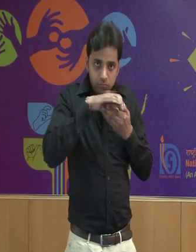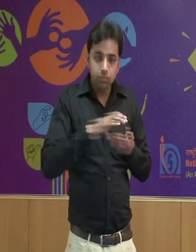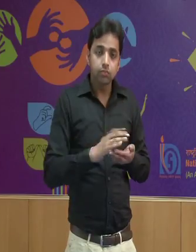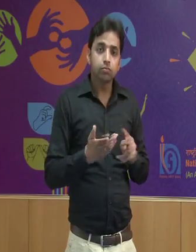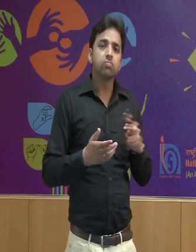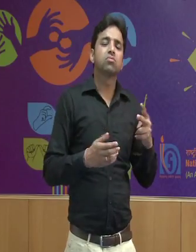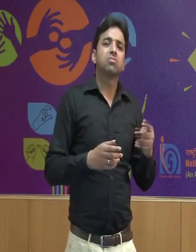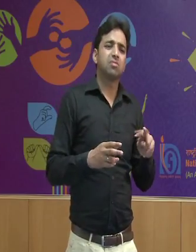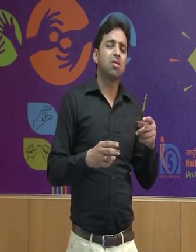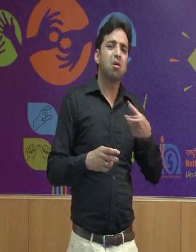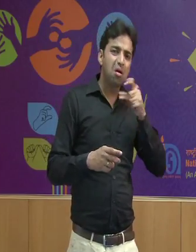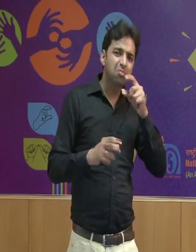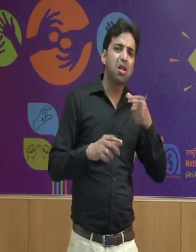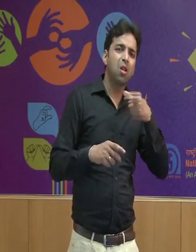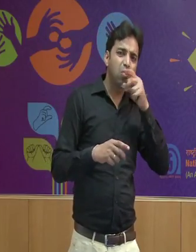harmful substances.